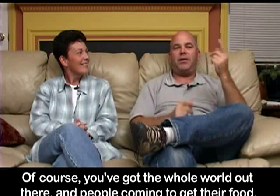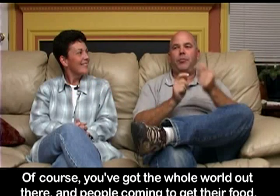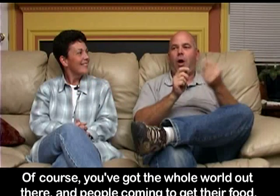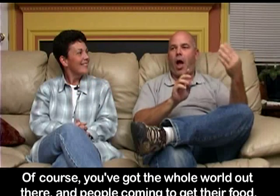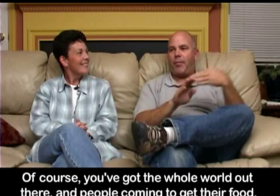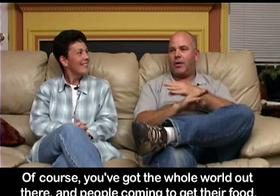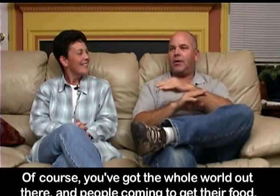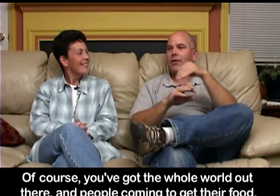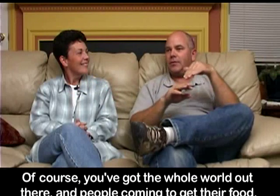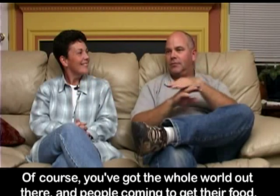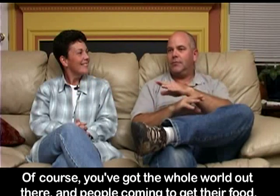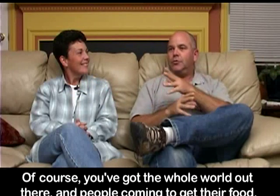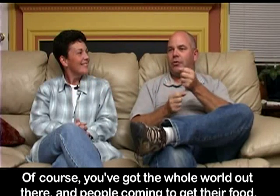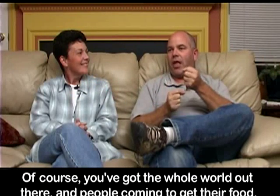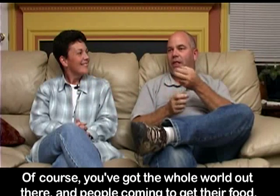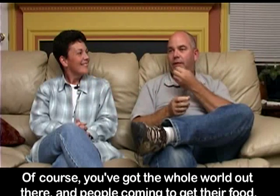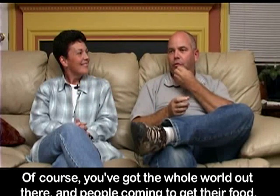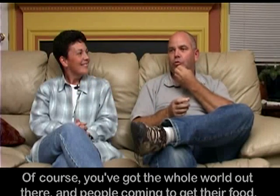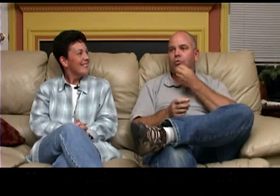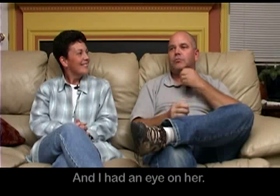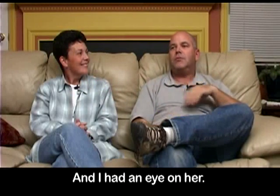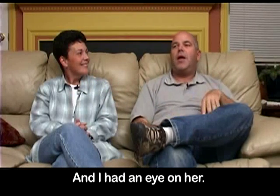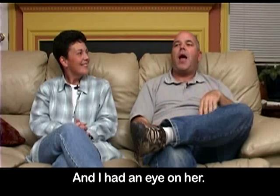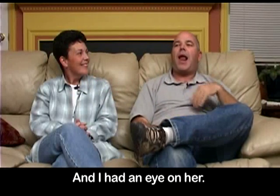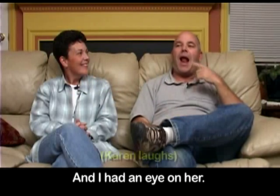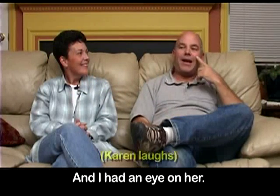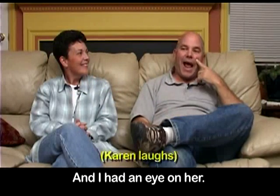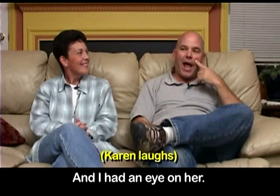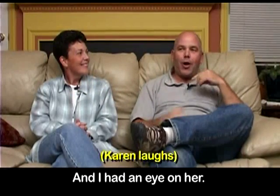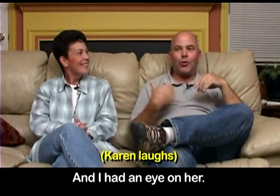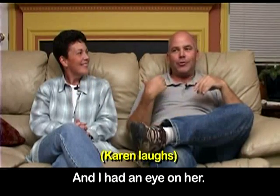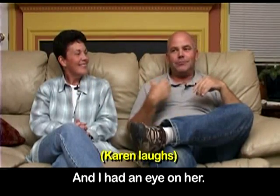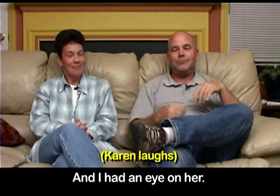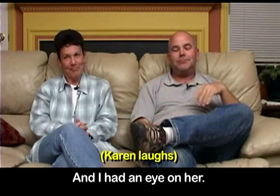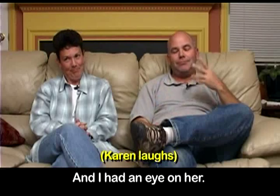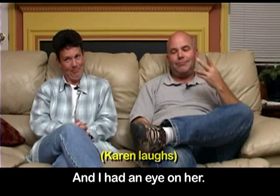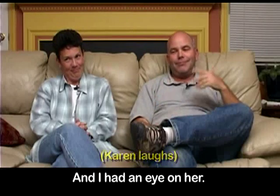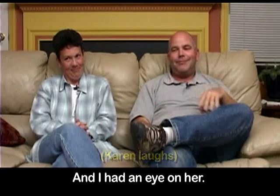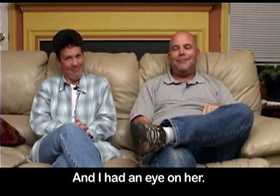people coming to take their food, and I had an eye on her.